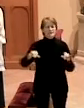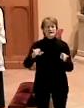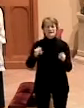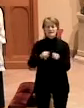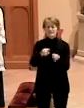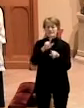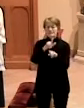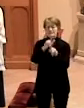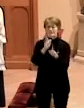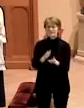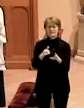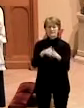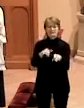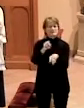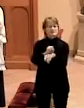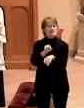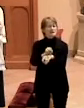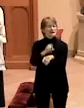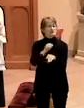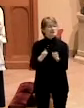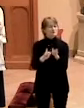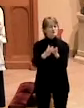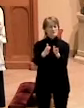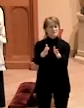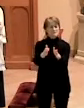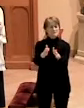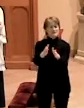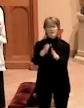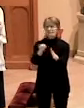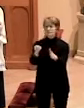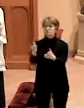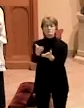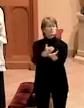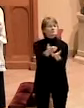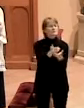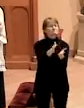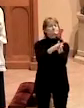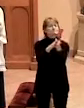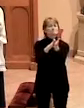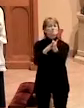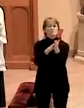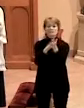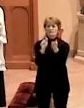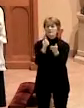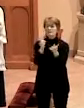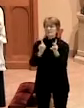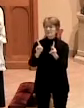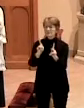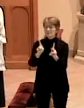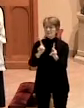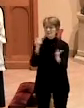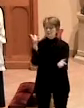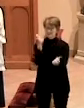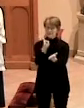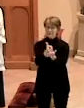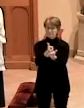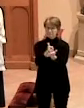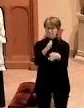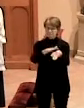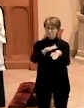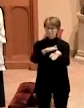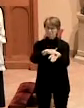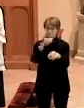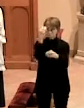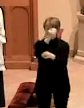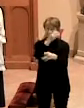in the synagogues and in the streets, to win the praise of others. Amen, I say